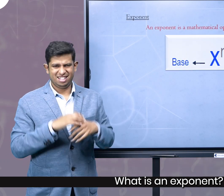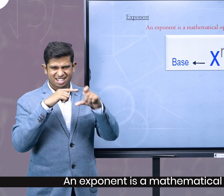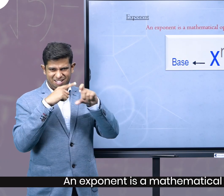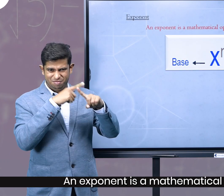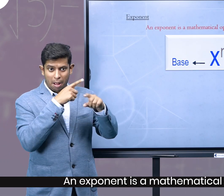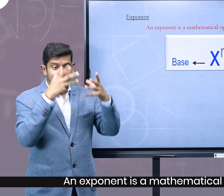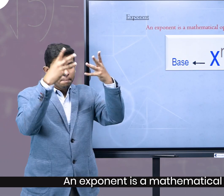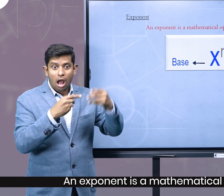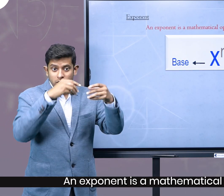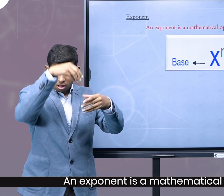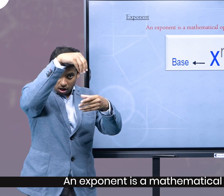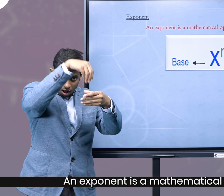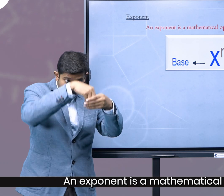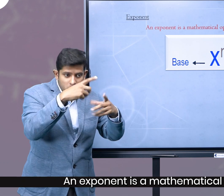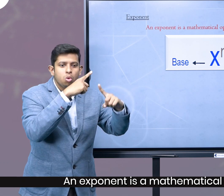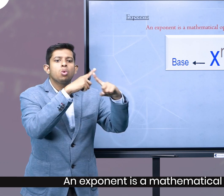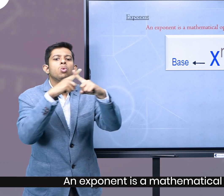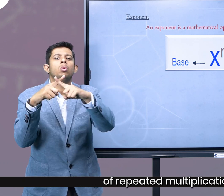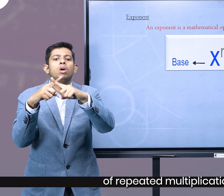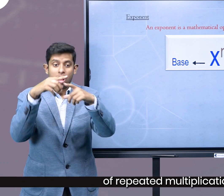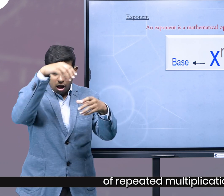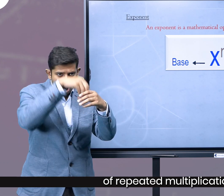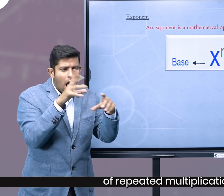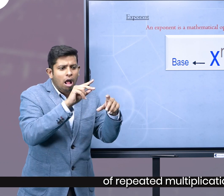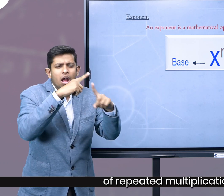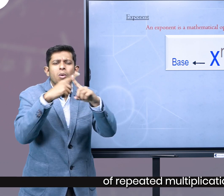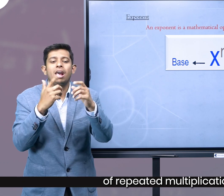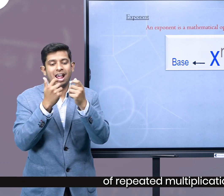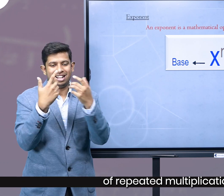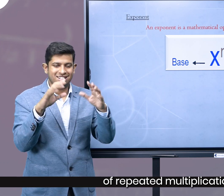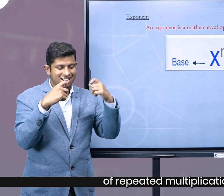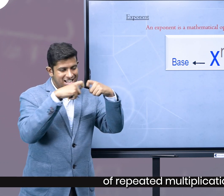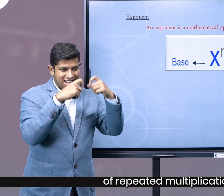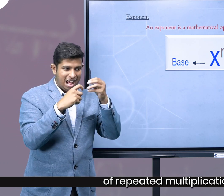An exponent is a mathematical operation of repeated multiplication.